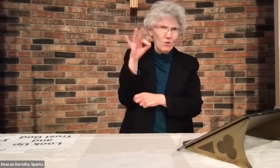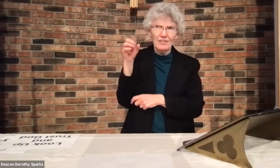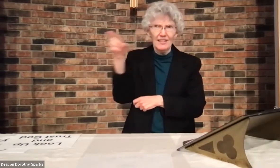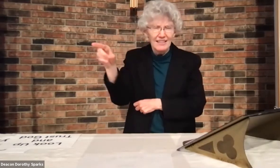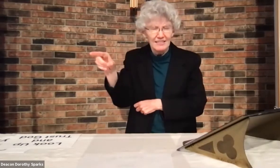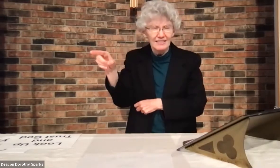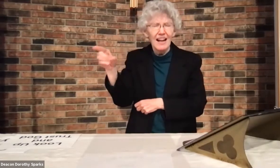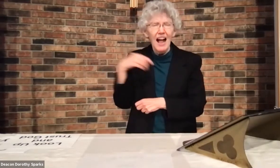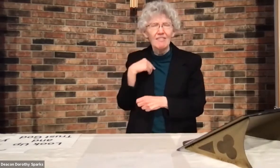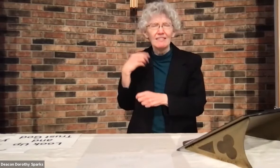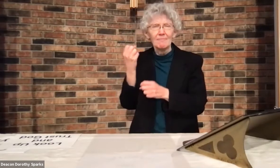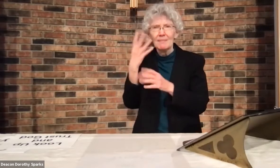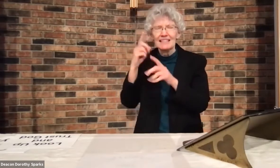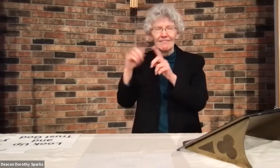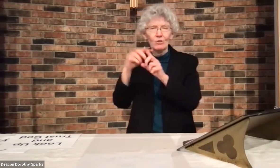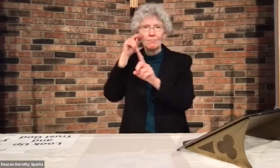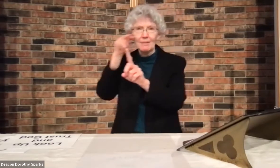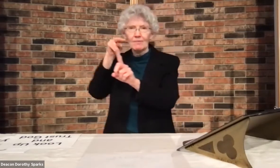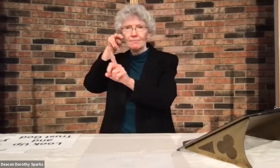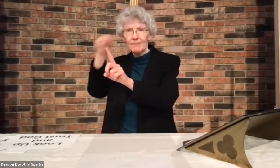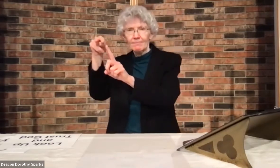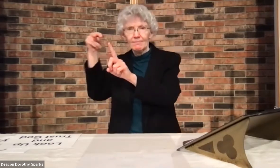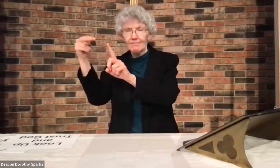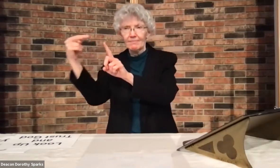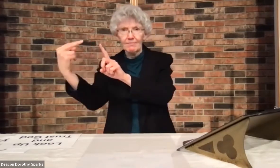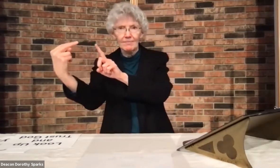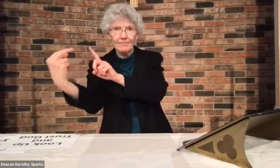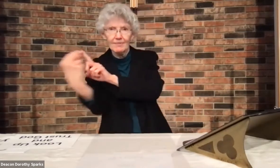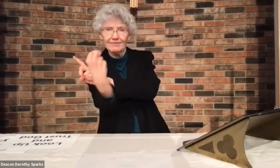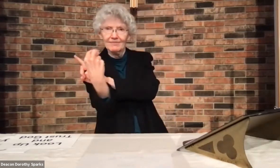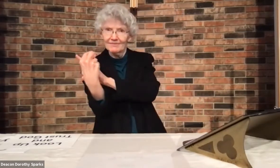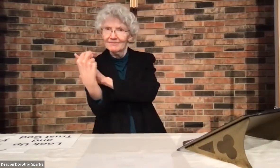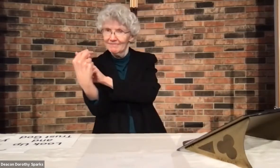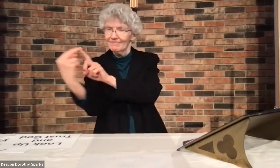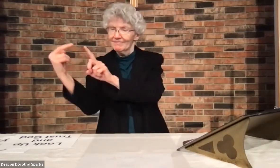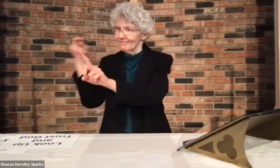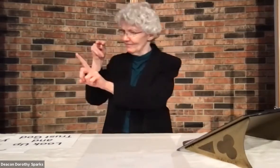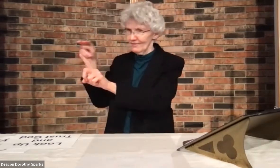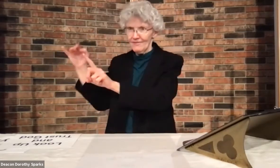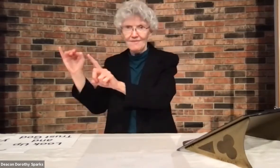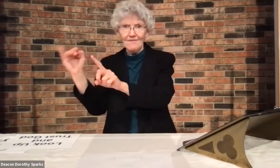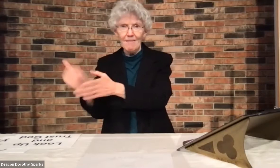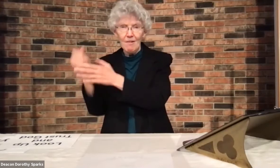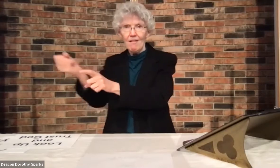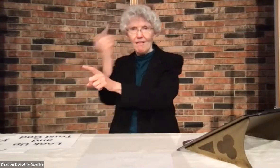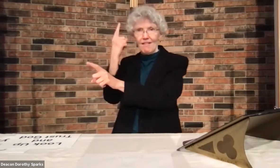And the reason for this is that these six mirrors will provide different